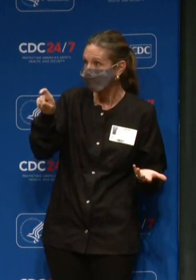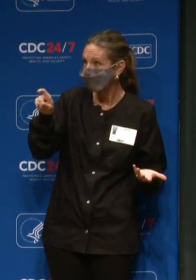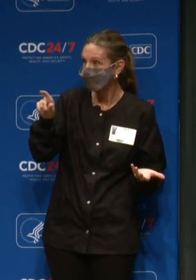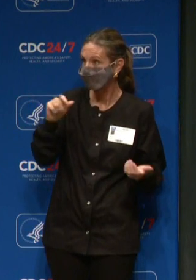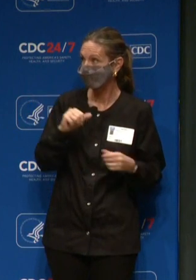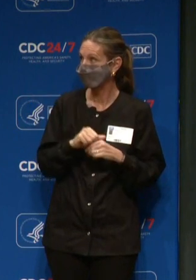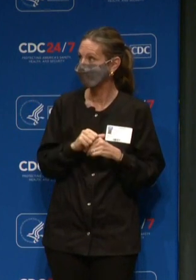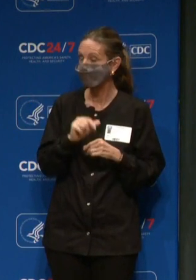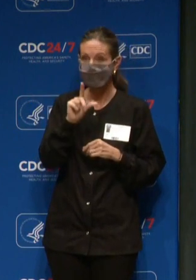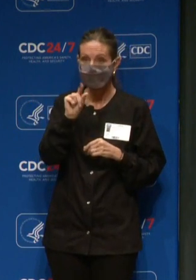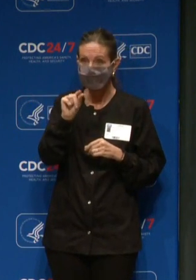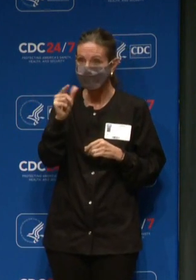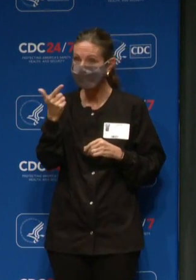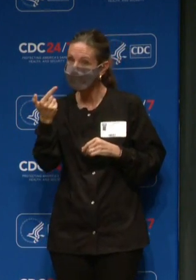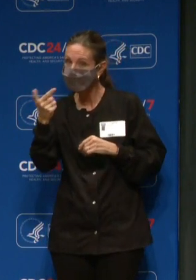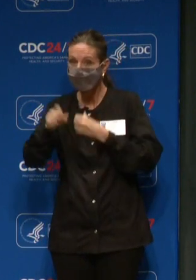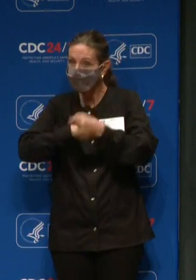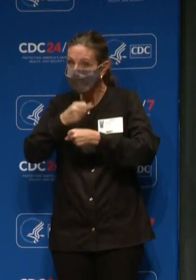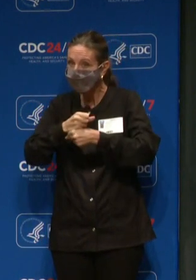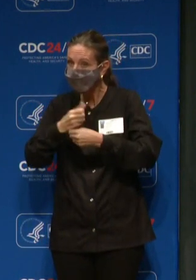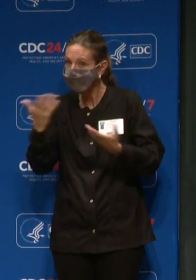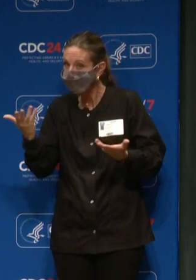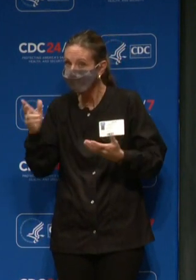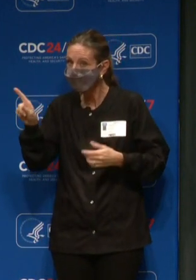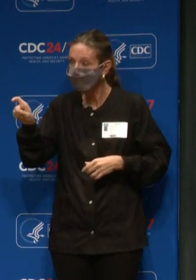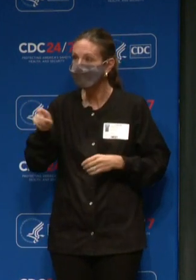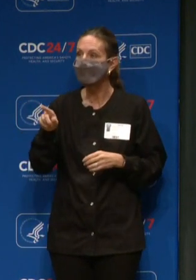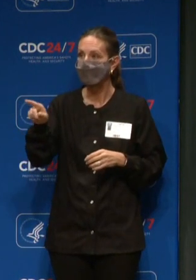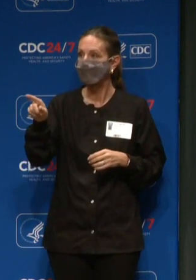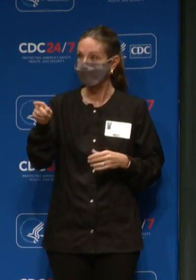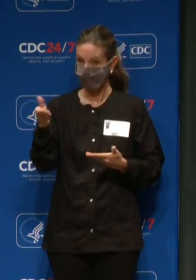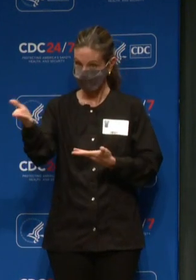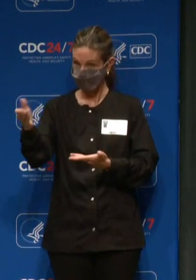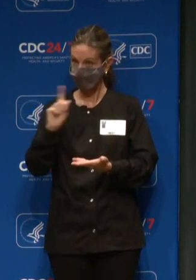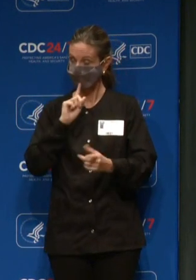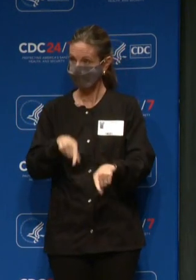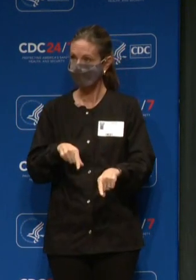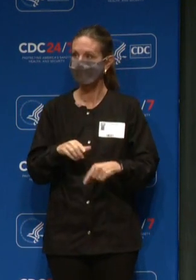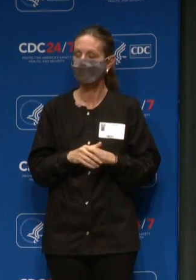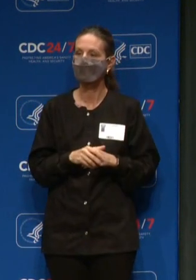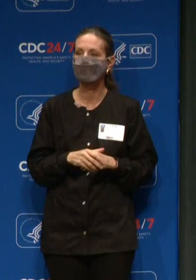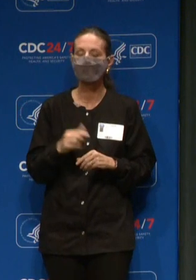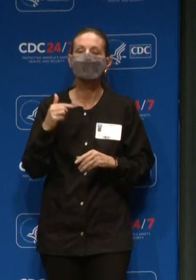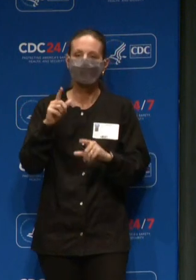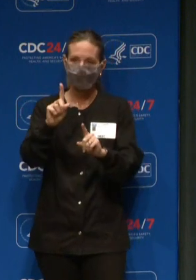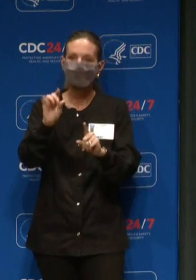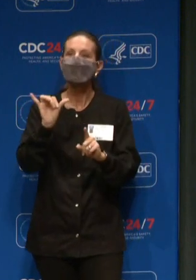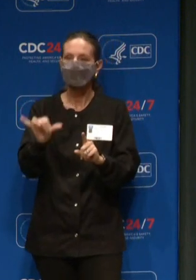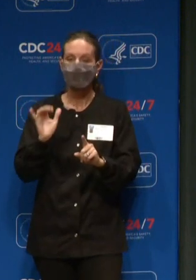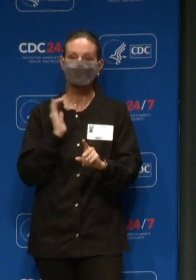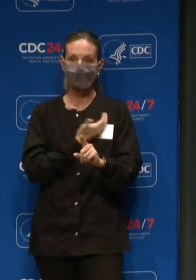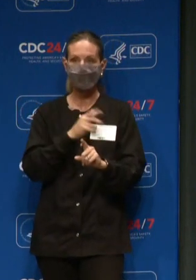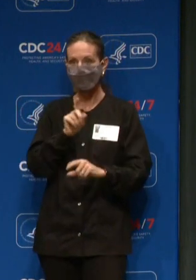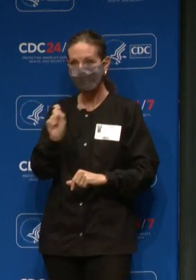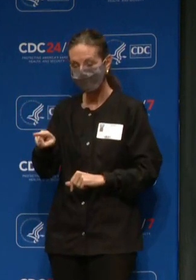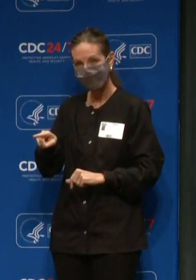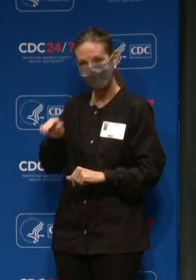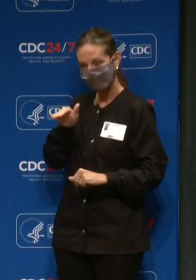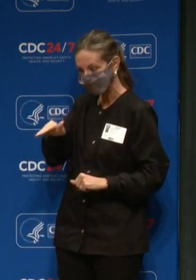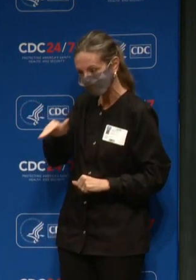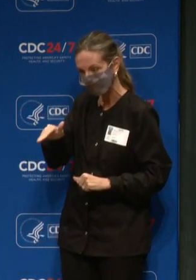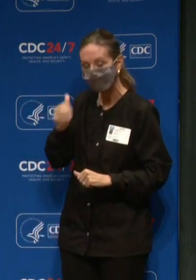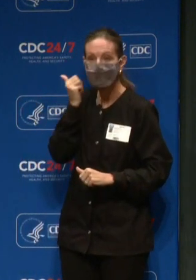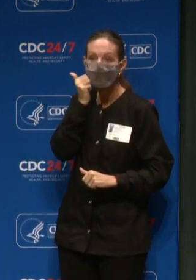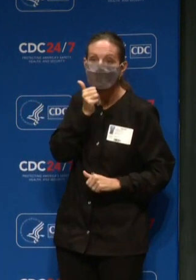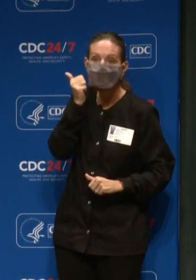sure. I'm happy to answer. These are the questions that we are asking every day as we move forward with vaccine planning, because as